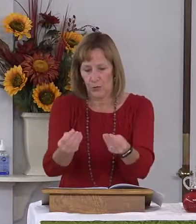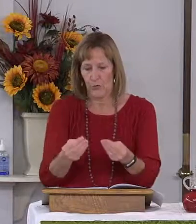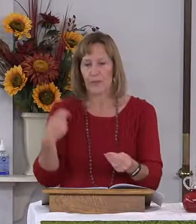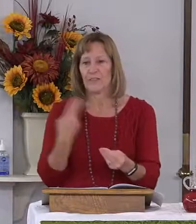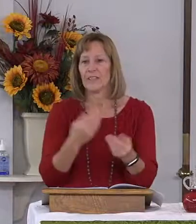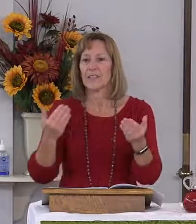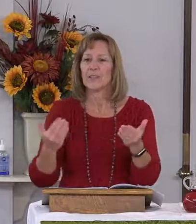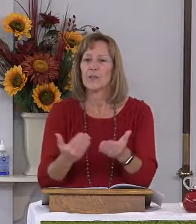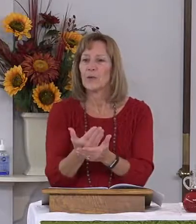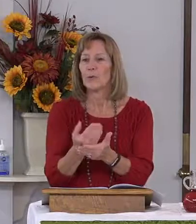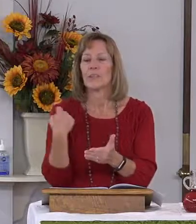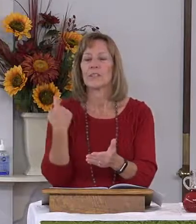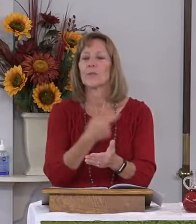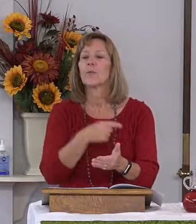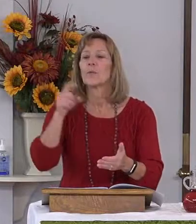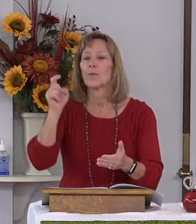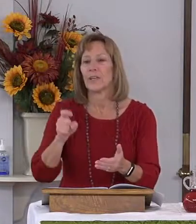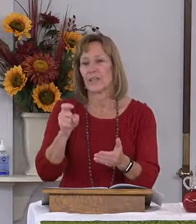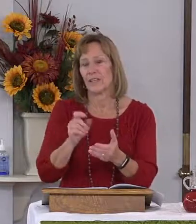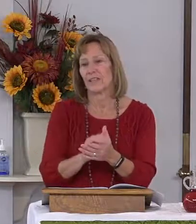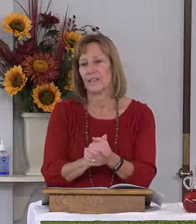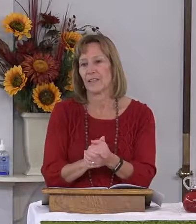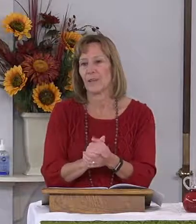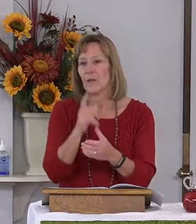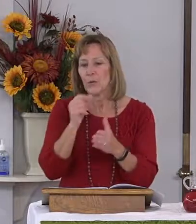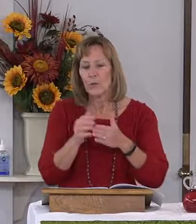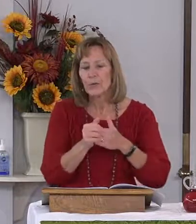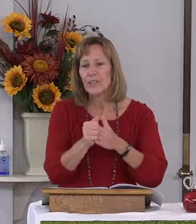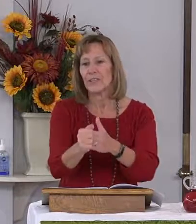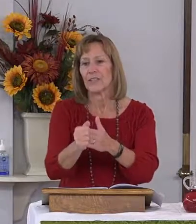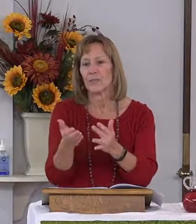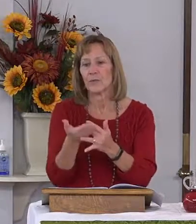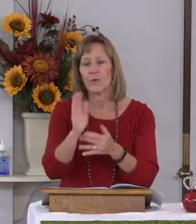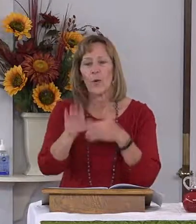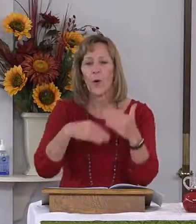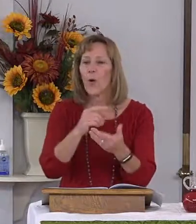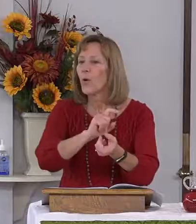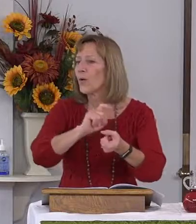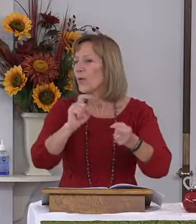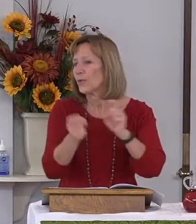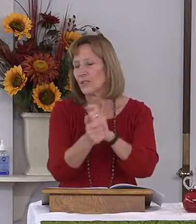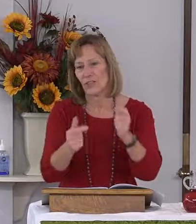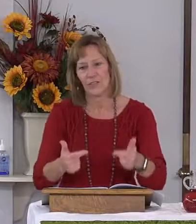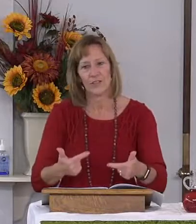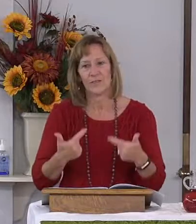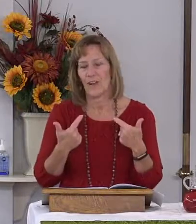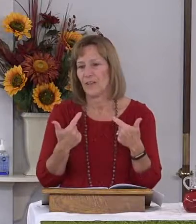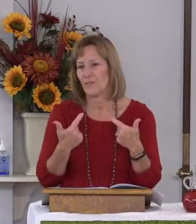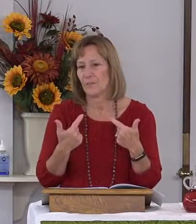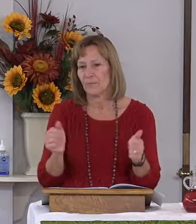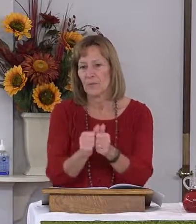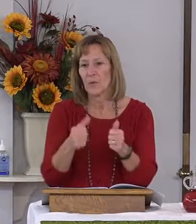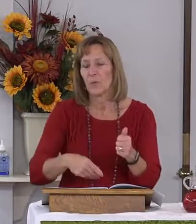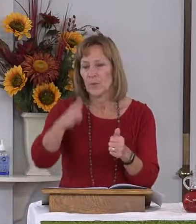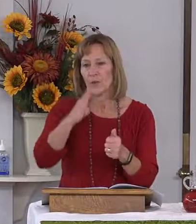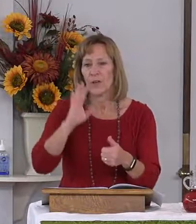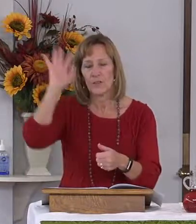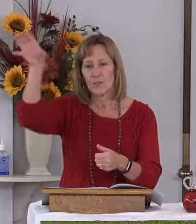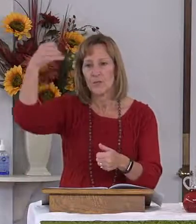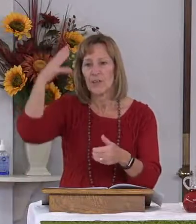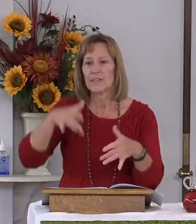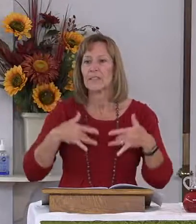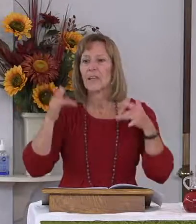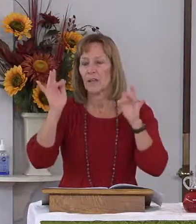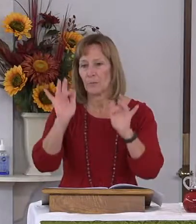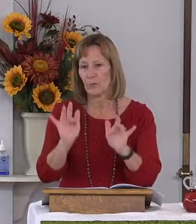the newness we need and who leads us through all the changes of life with God's grace and